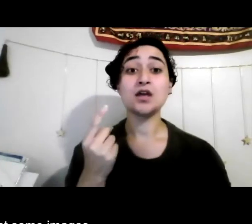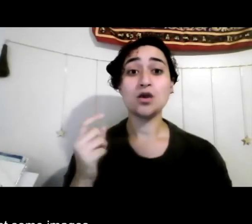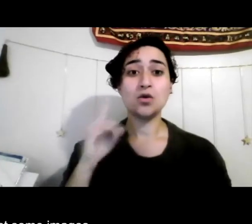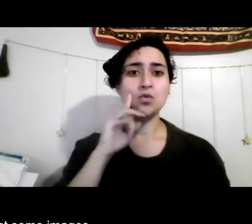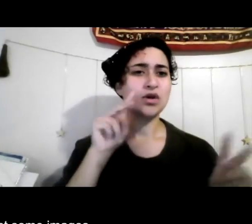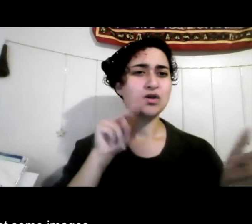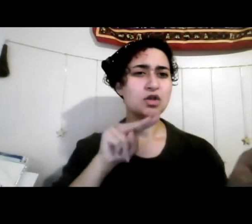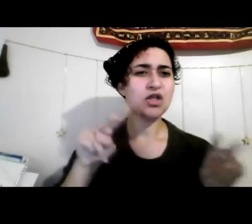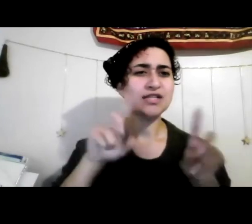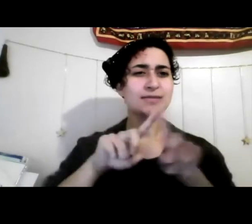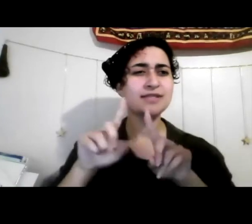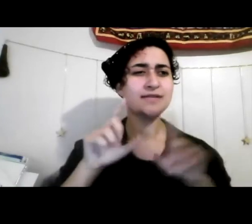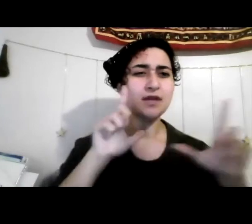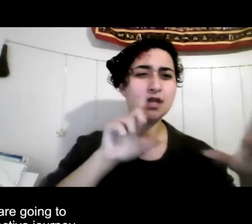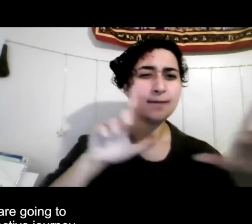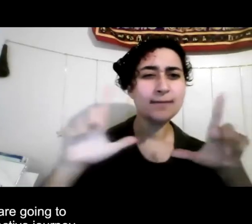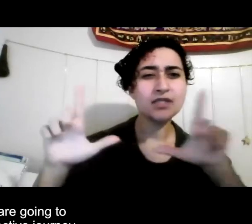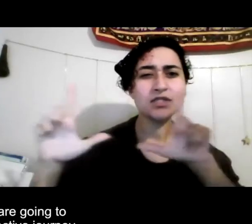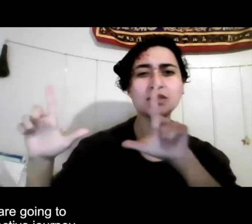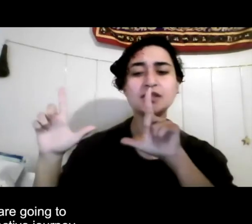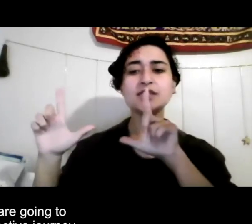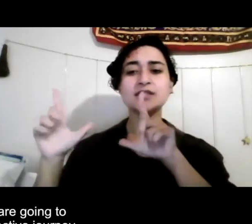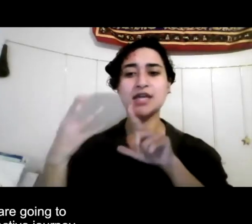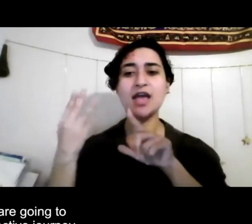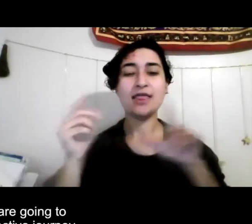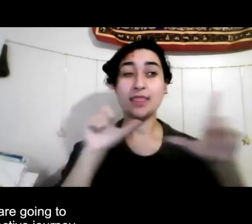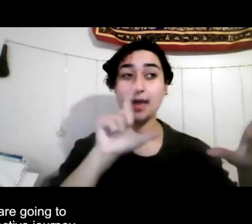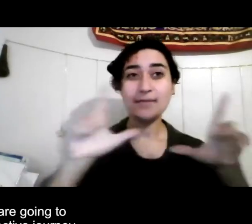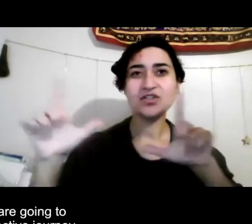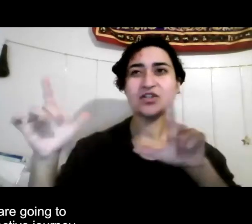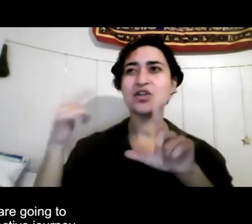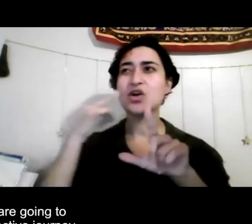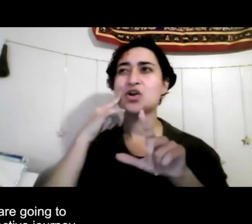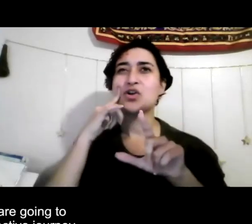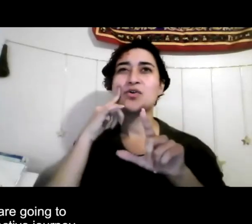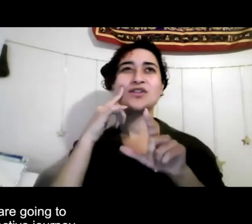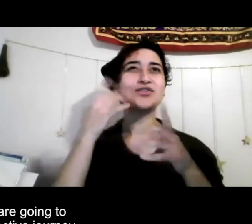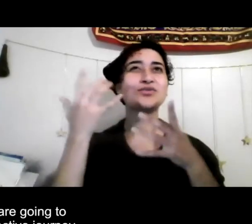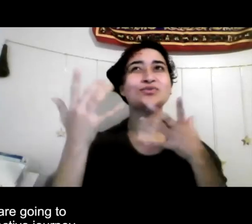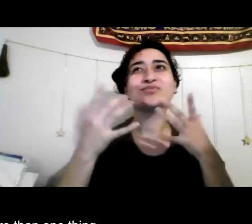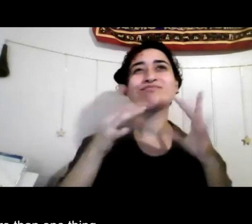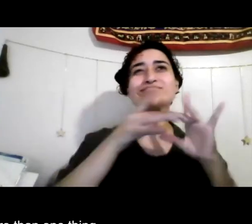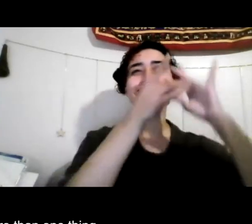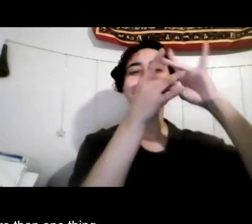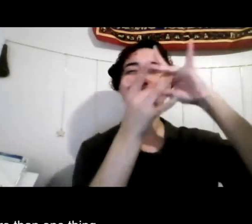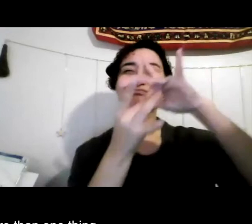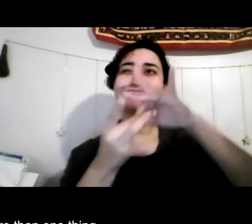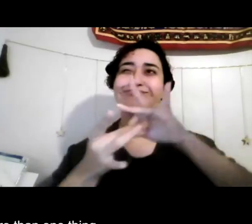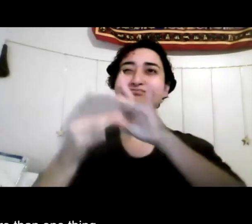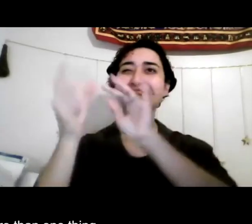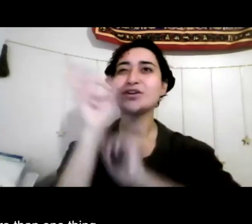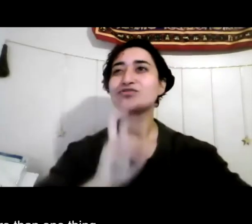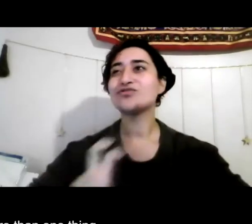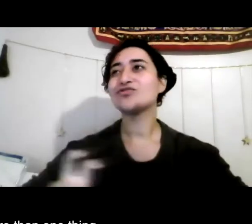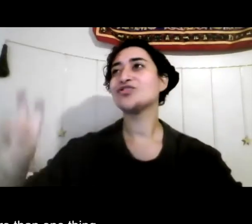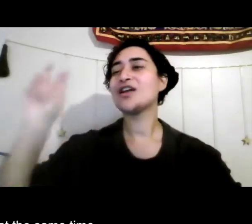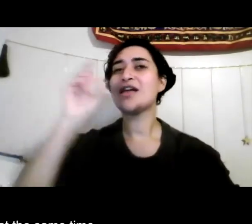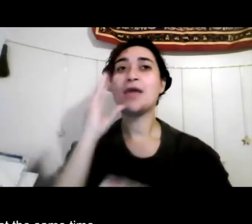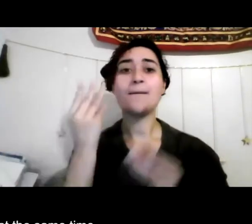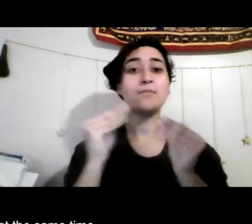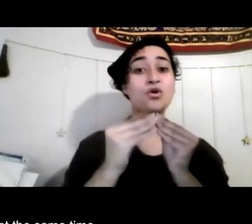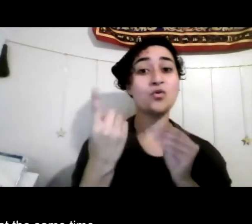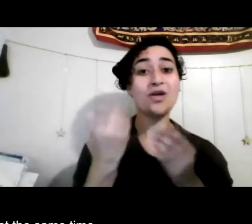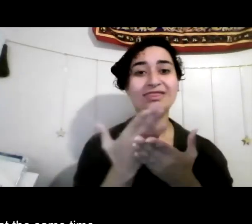some images, and the images are going to take us on a connected journey, remembering that more than one thing